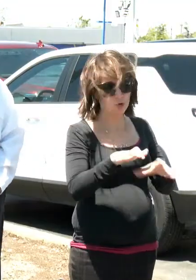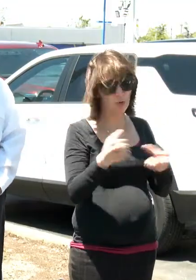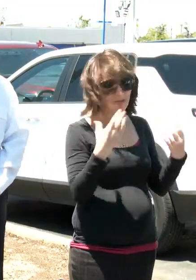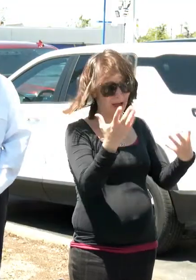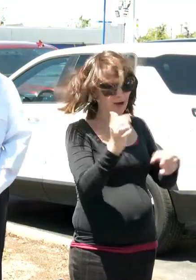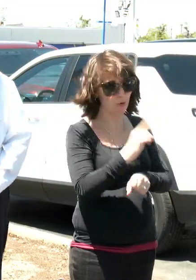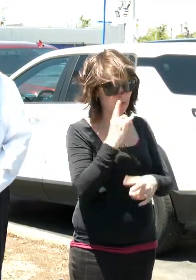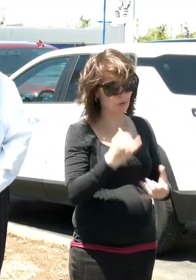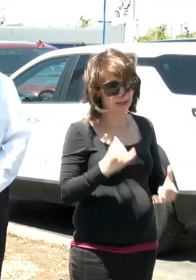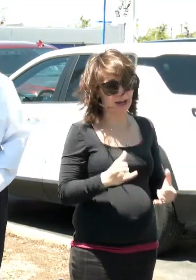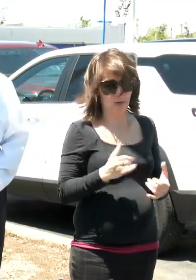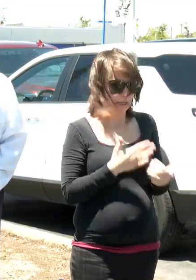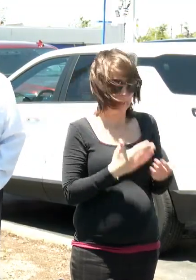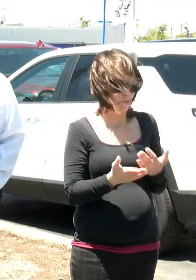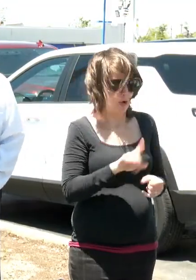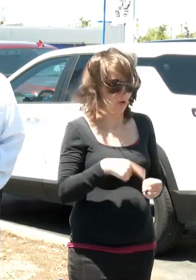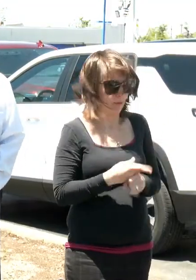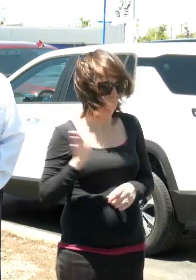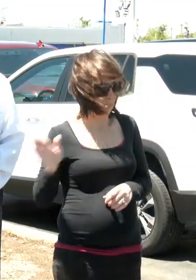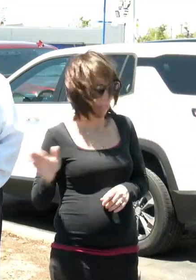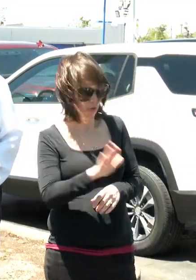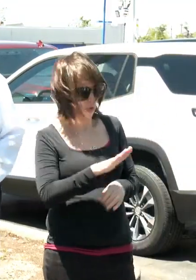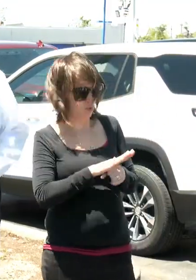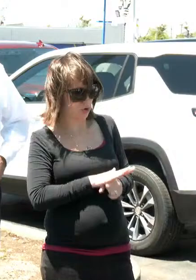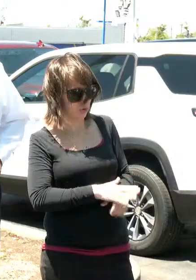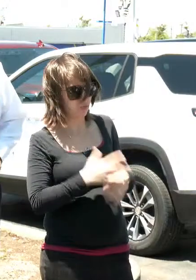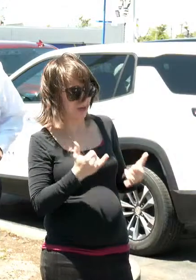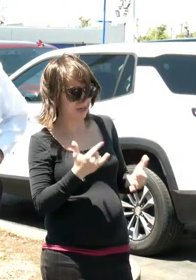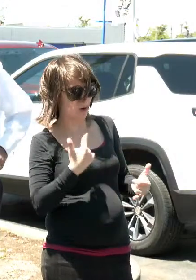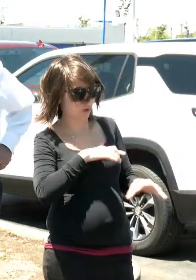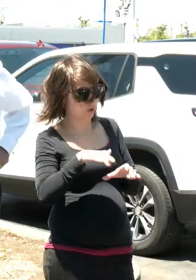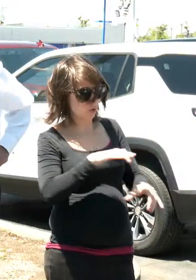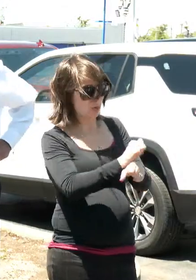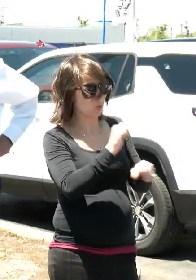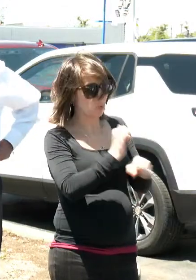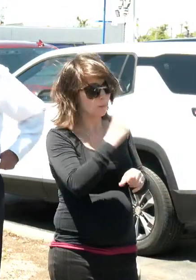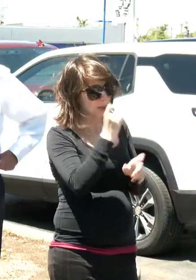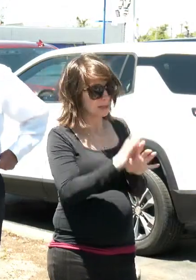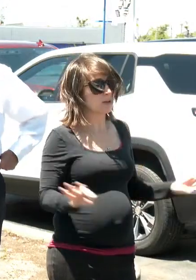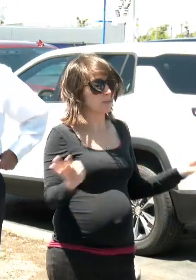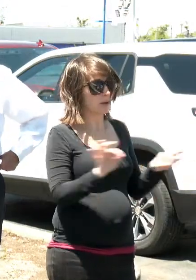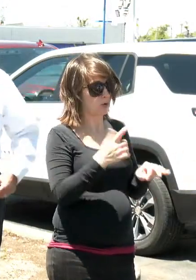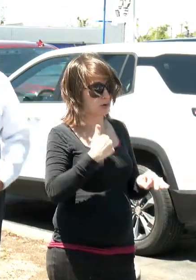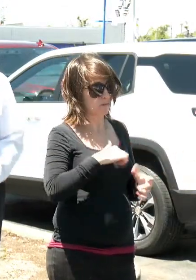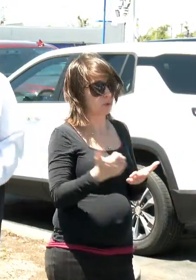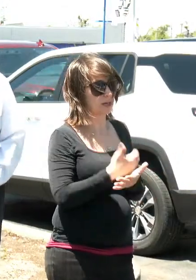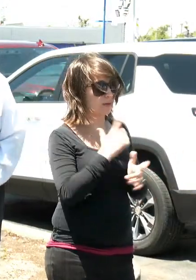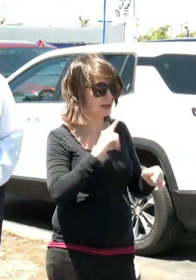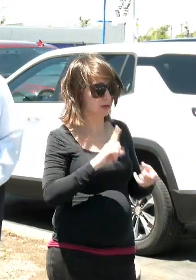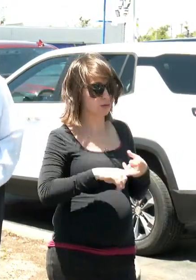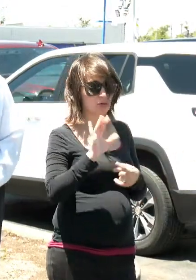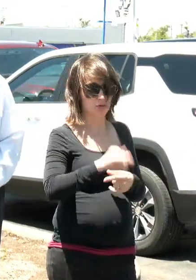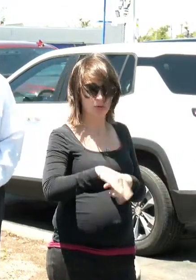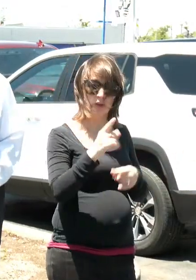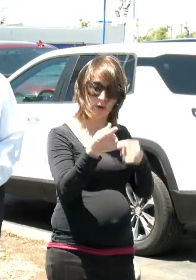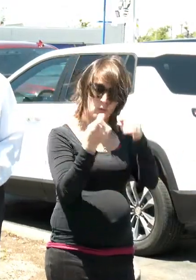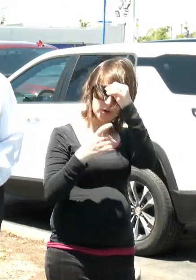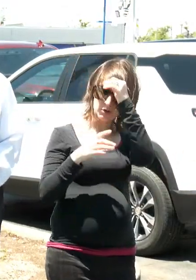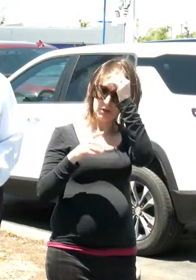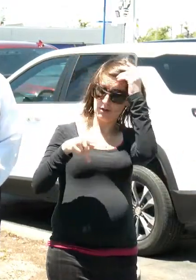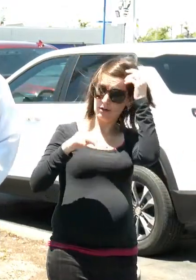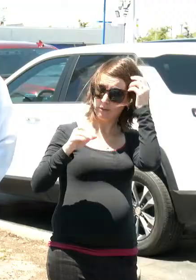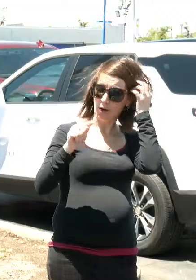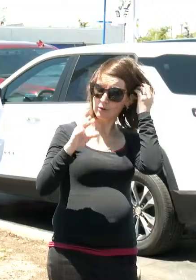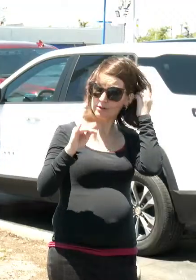we're committed to doing the work. That work has to be done, and we're on the ground and we're doing that work because it's imperative that we get the answers to those questions. Dana, Post-Dispatch.